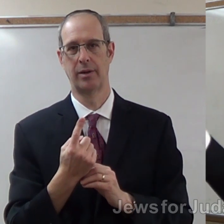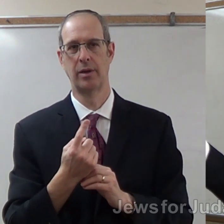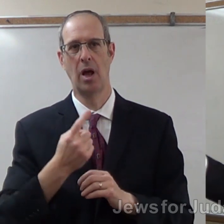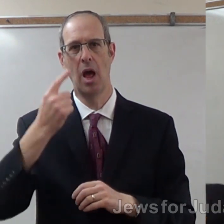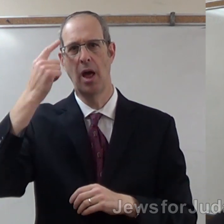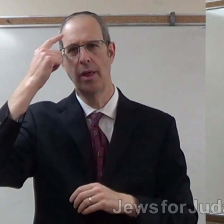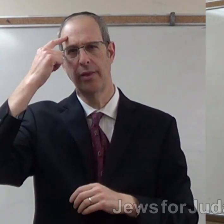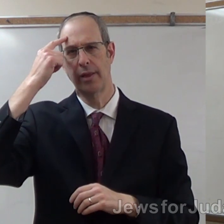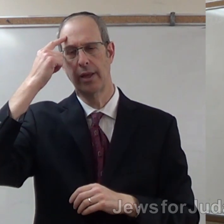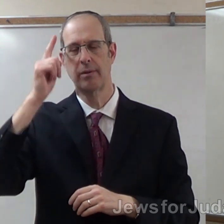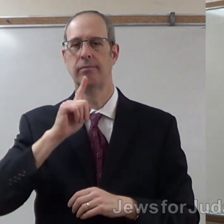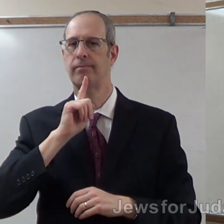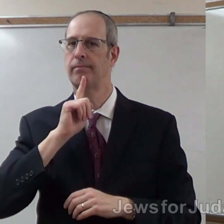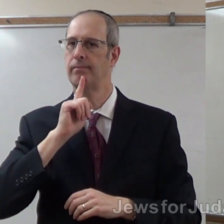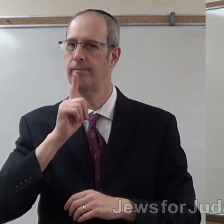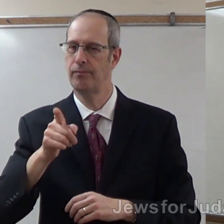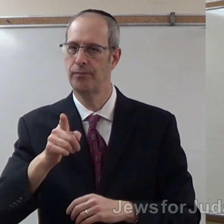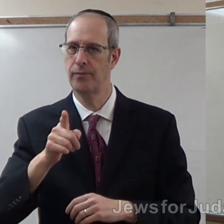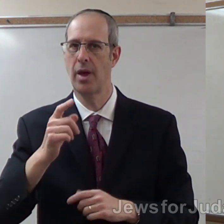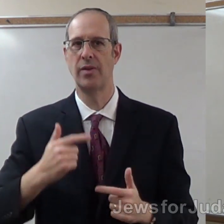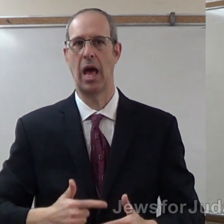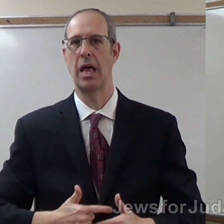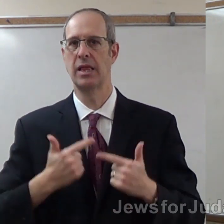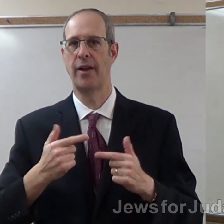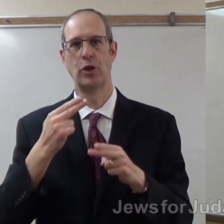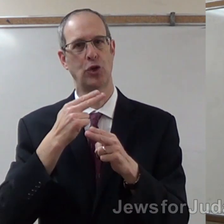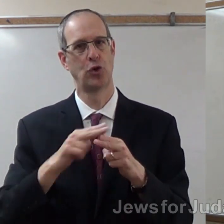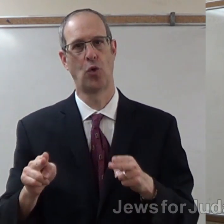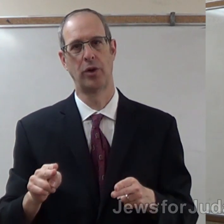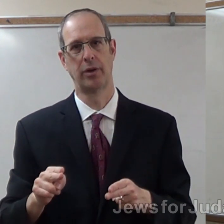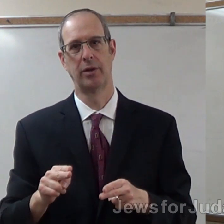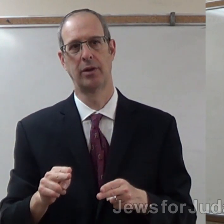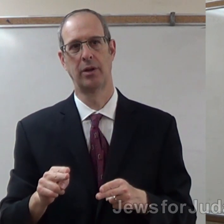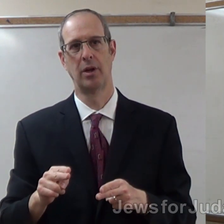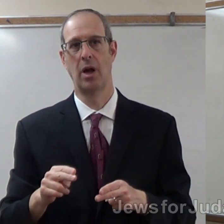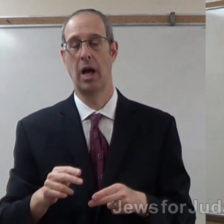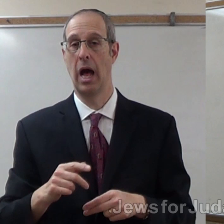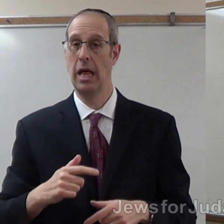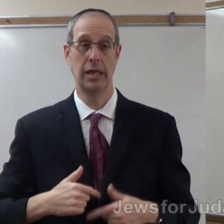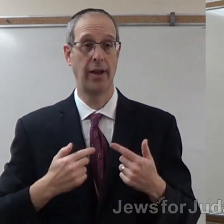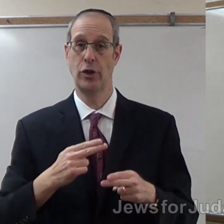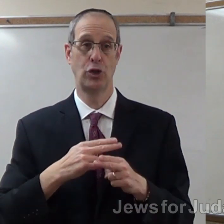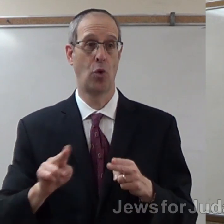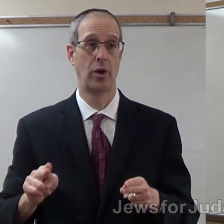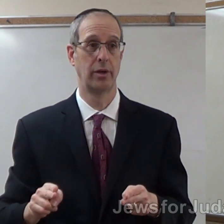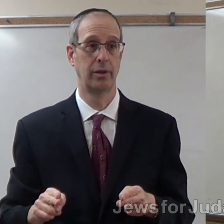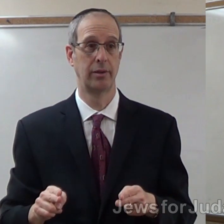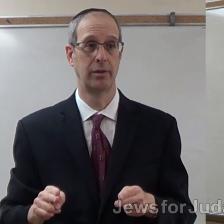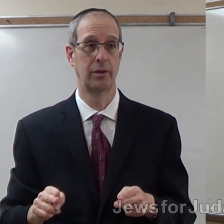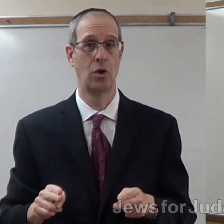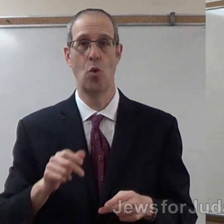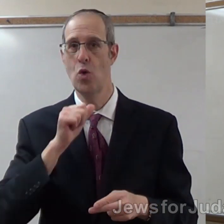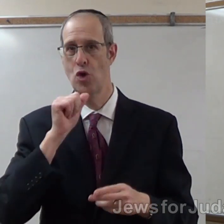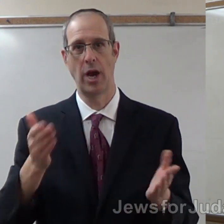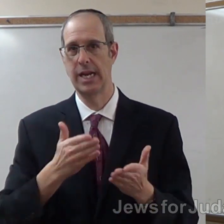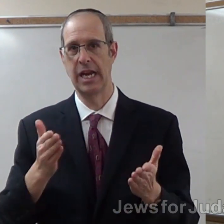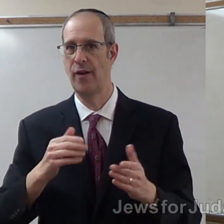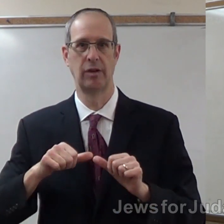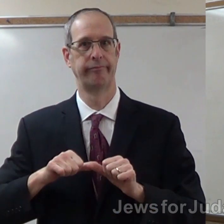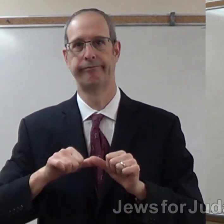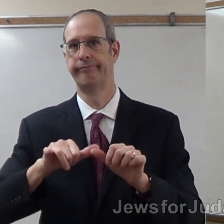one, think about the fact that life is short. Life is short. We're not here